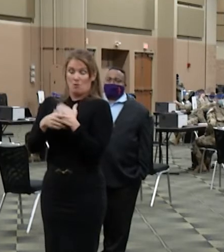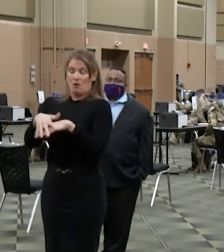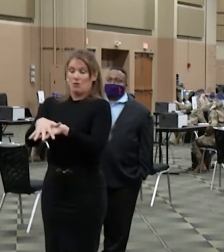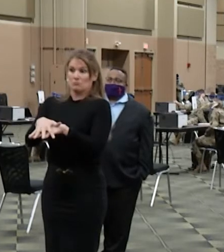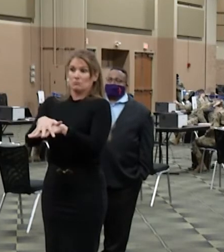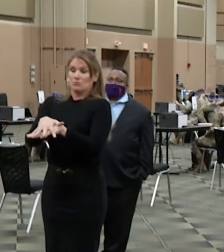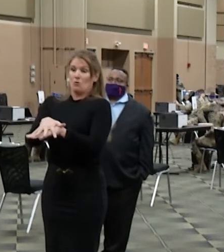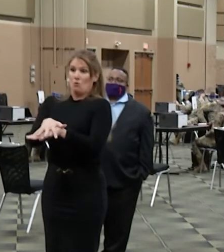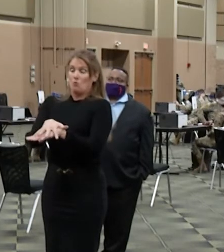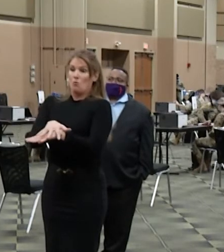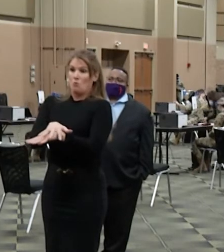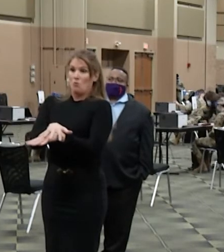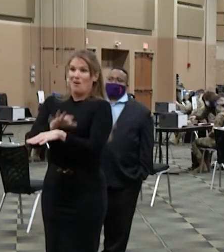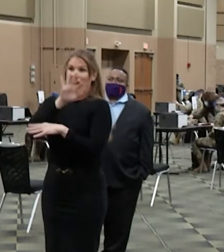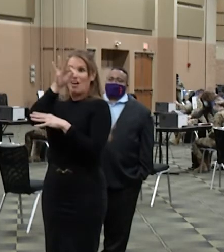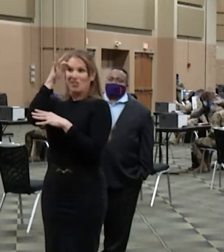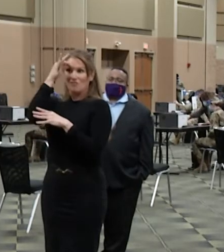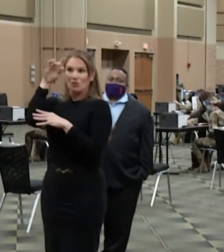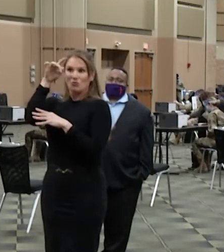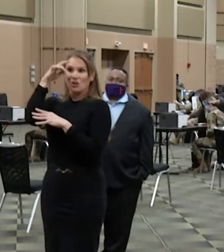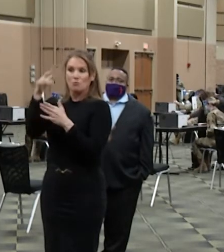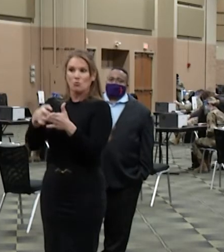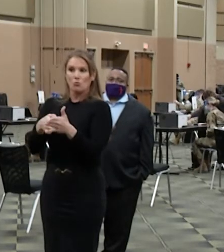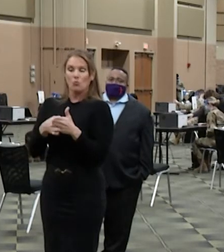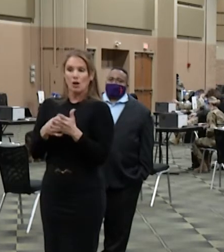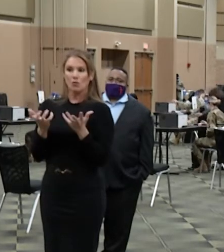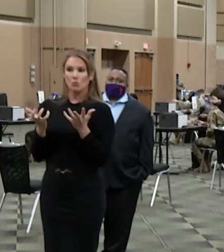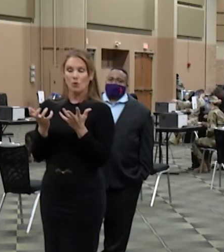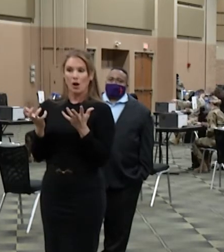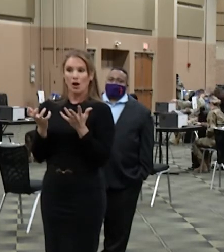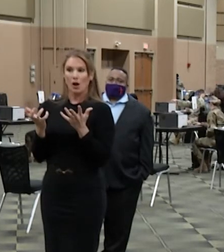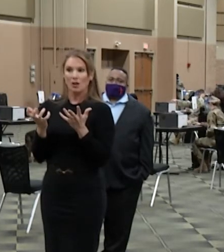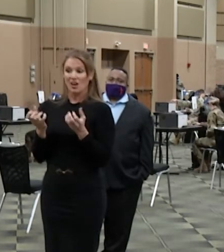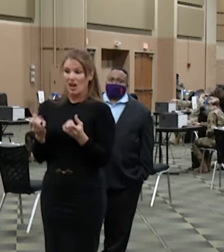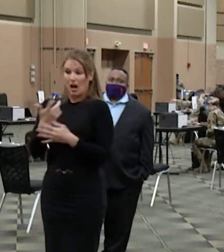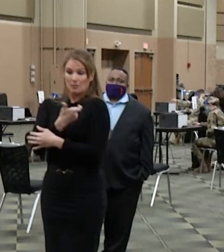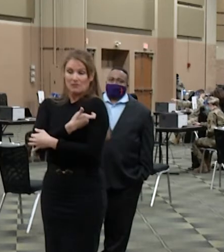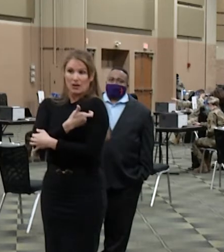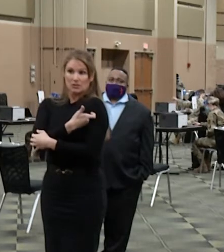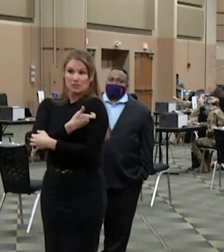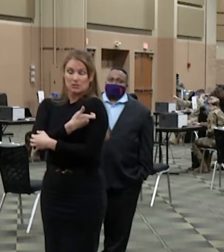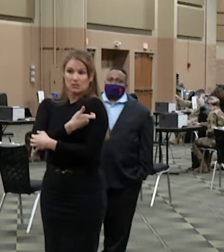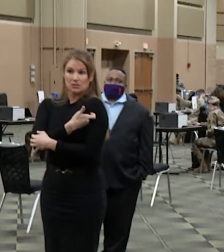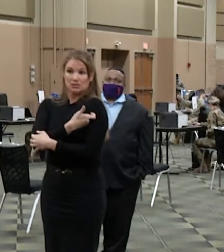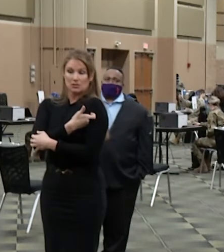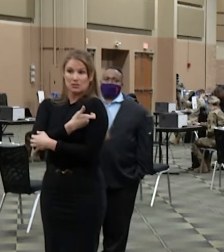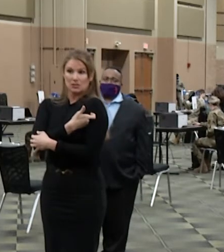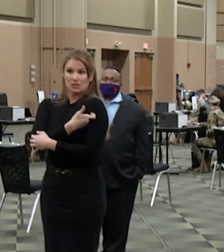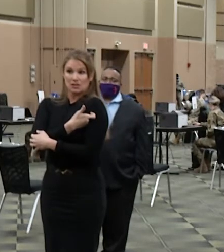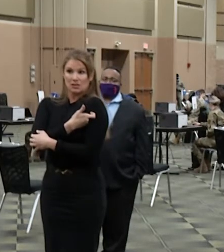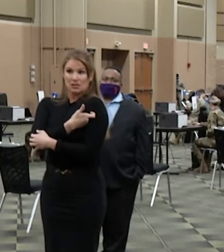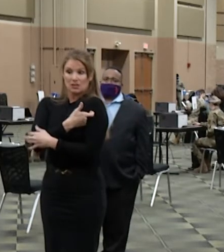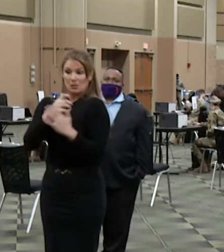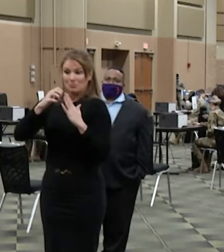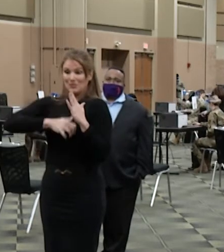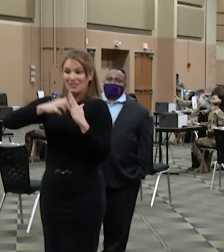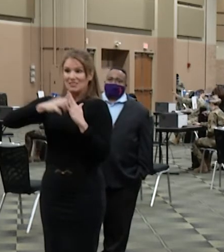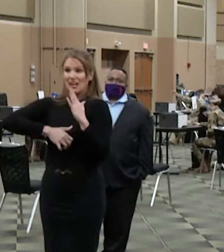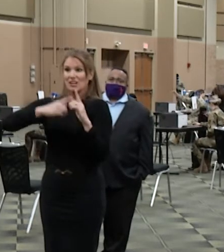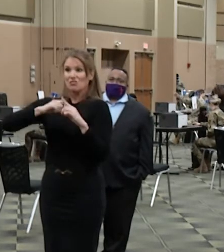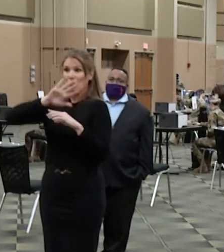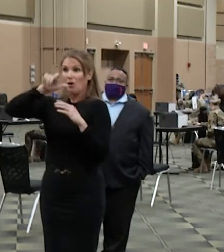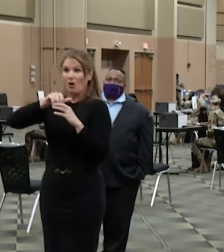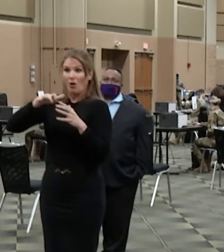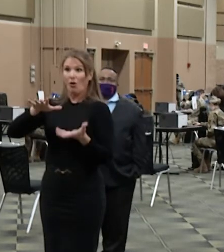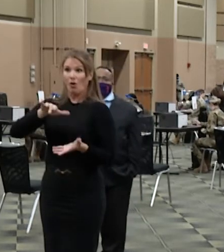slow. And the federal government required that the number of vaccines be taken out of our entire